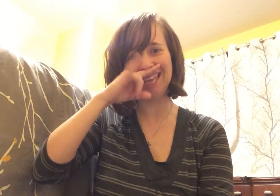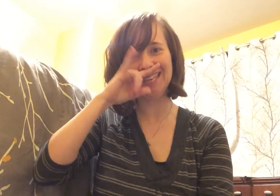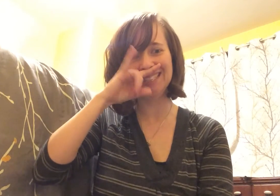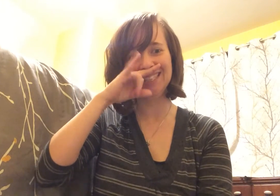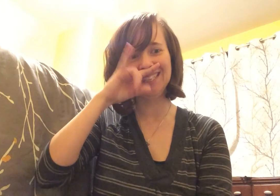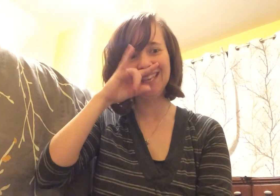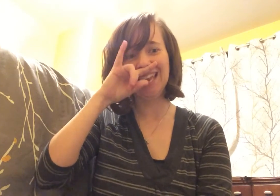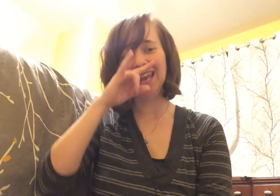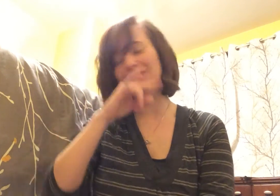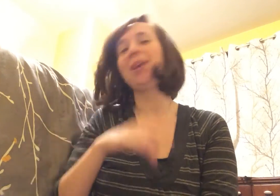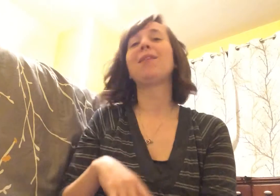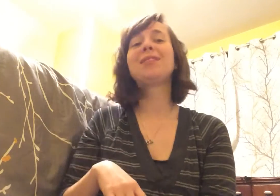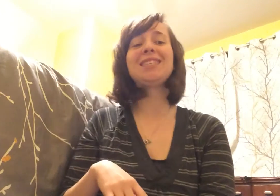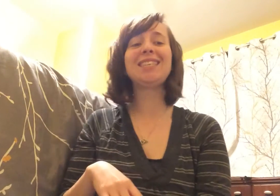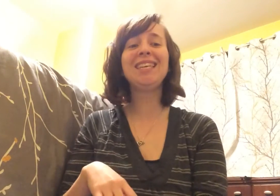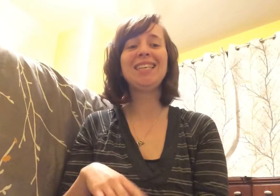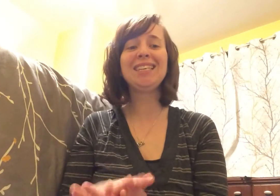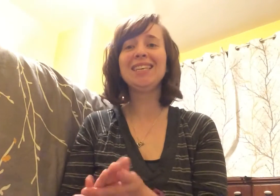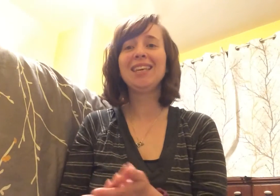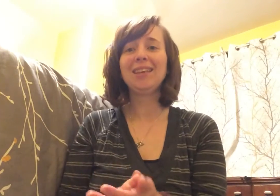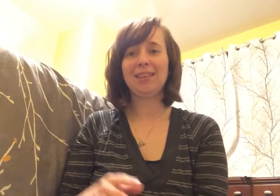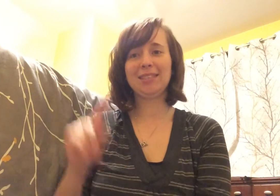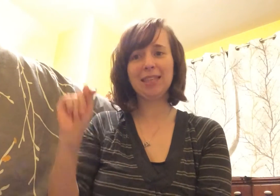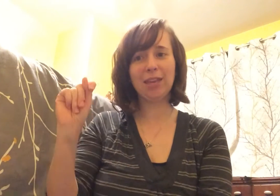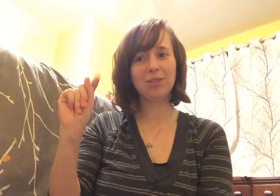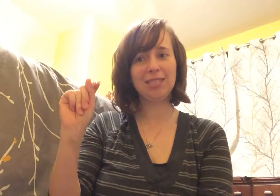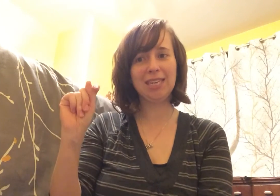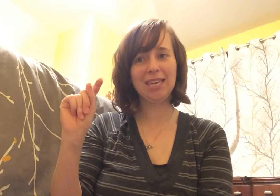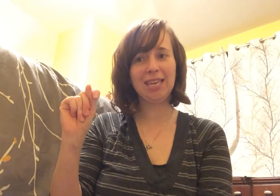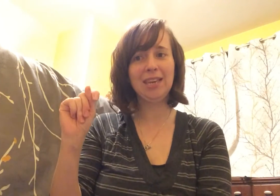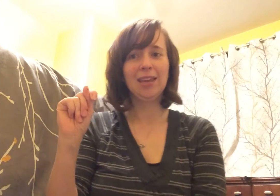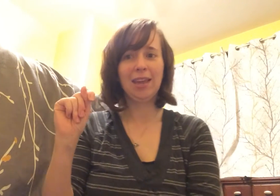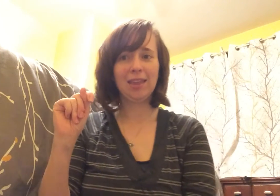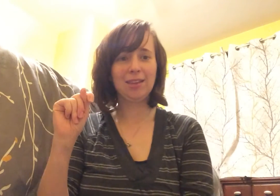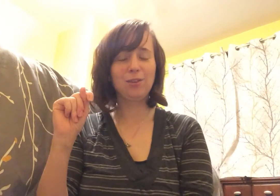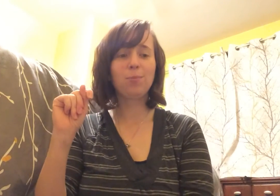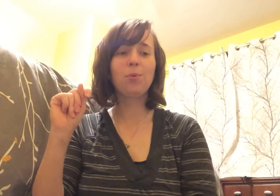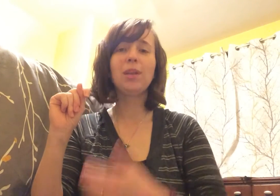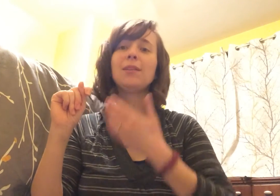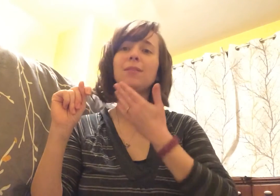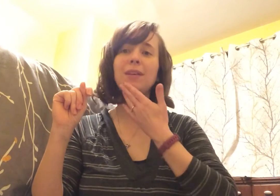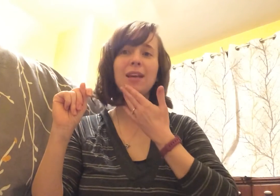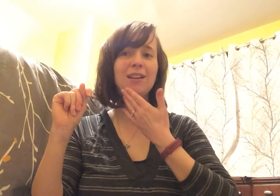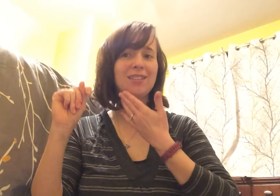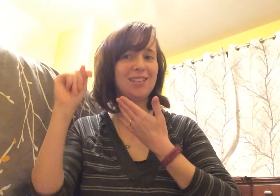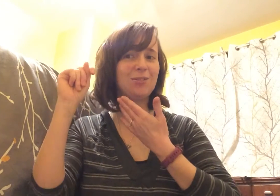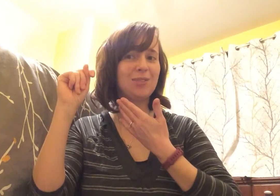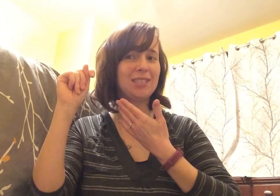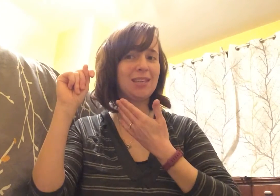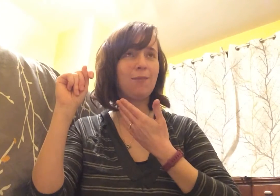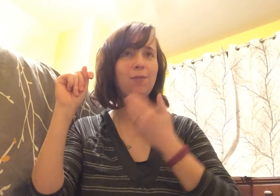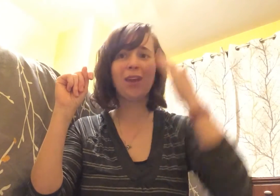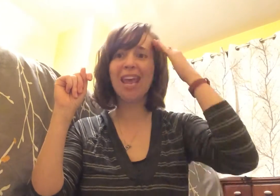kid. And then we have teen. It's the letter T, and then you point it kind of like do the sign for